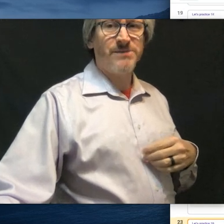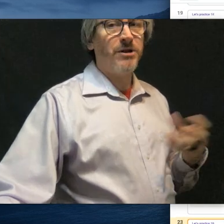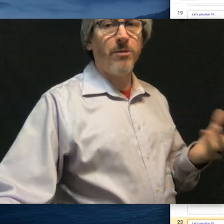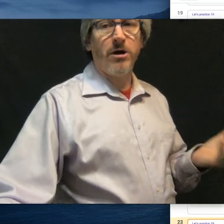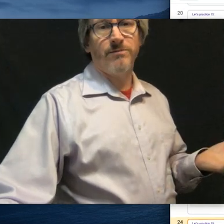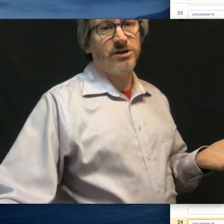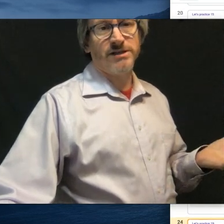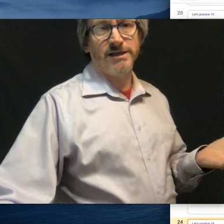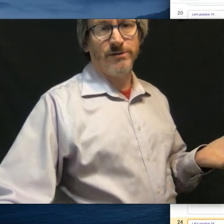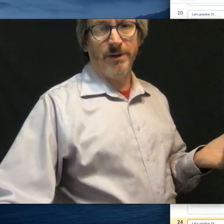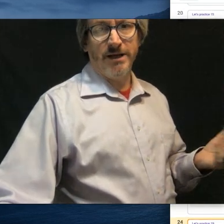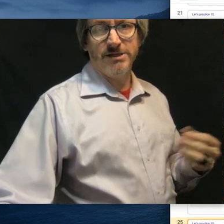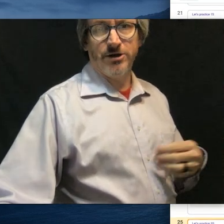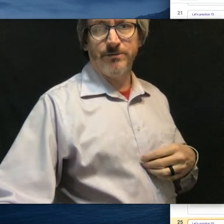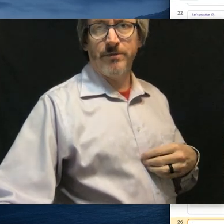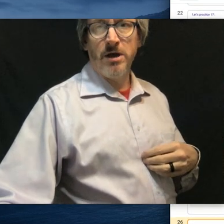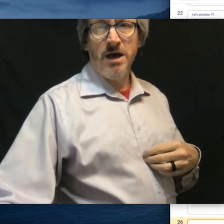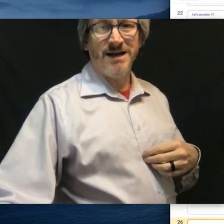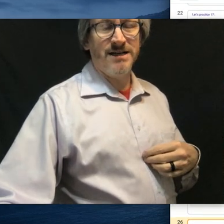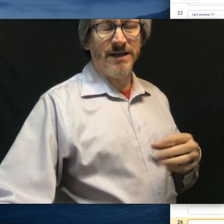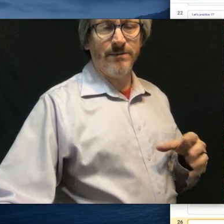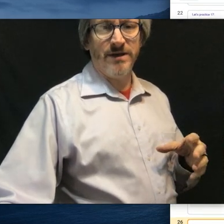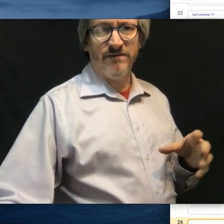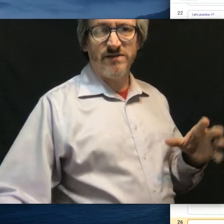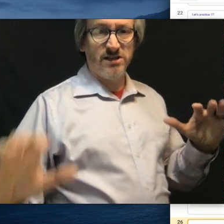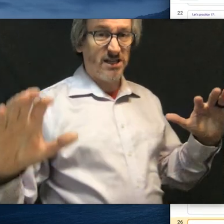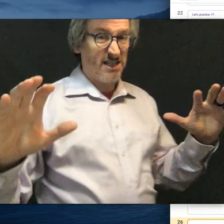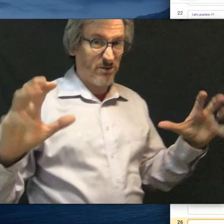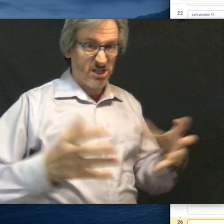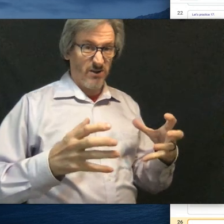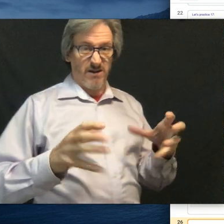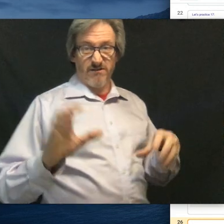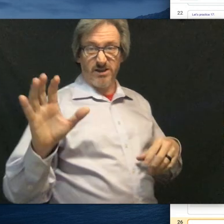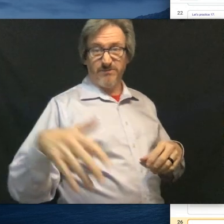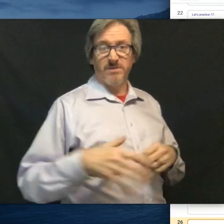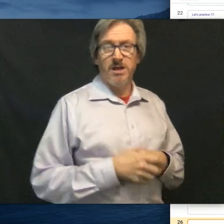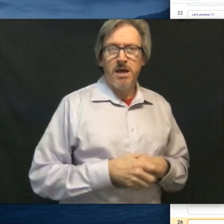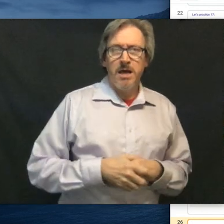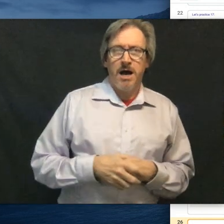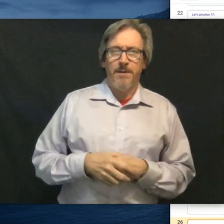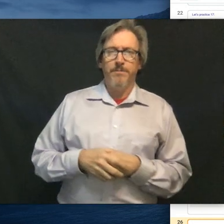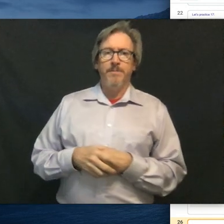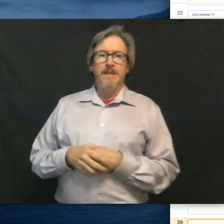I split them all up just because it would be easier. I didn't make them GIFs because that would slow down everything.